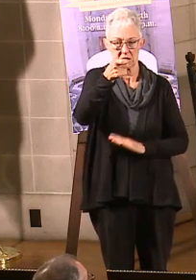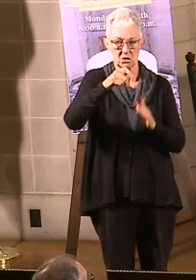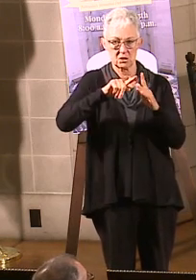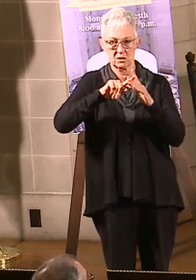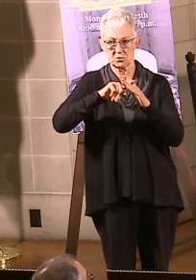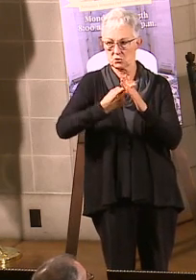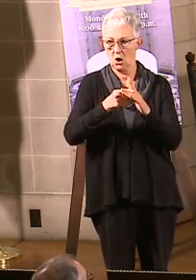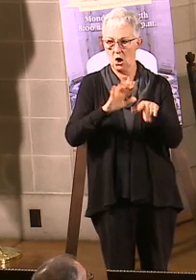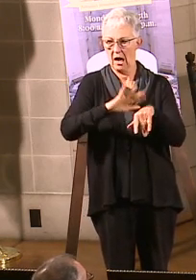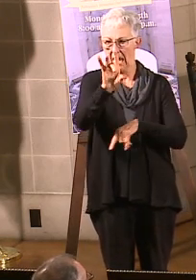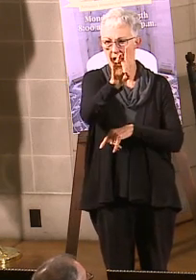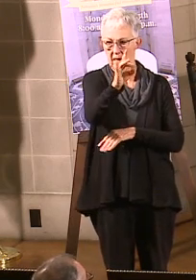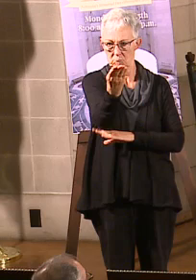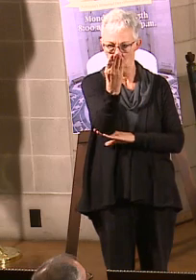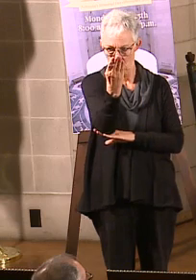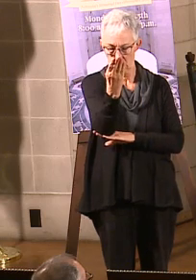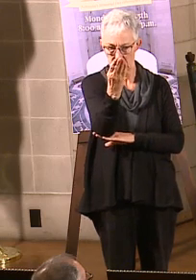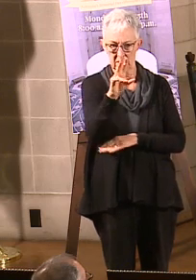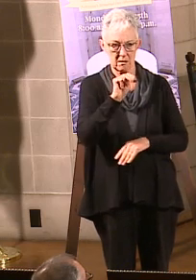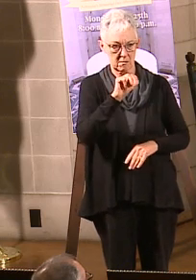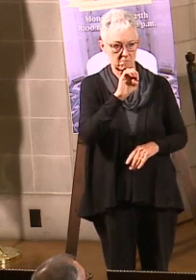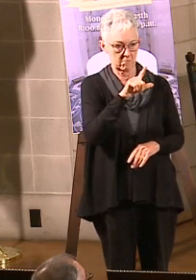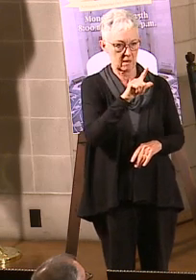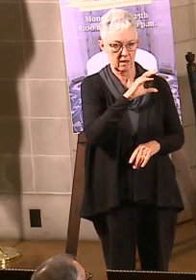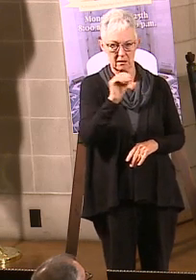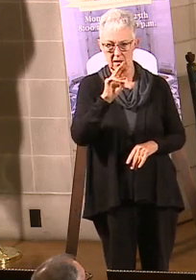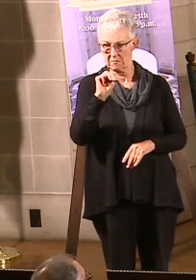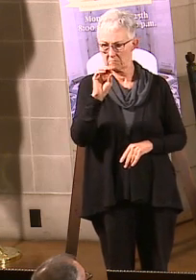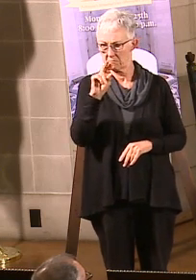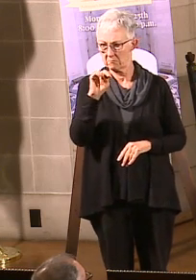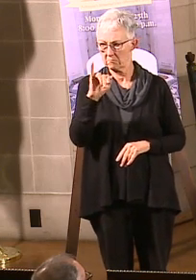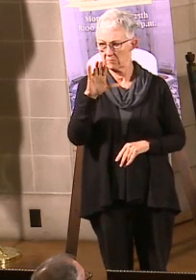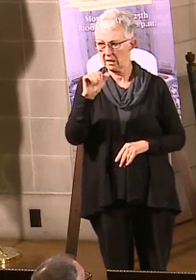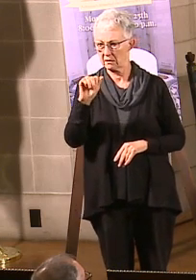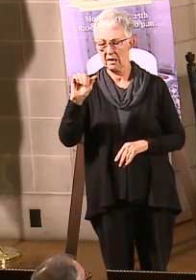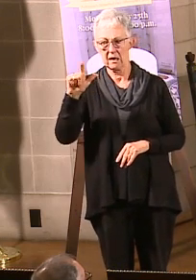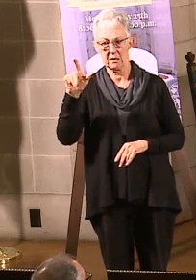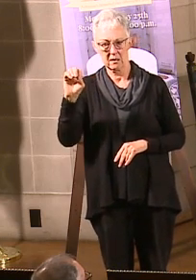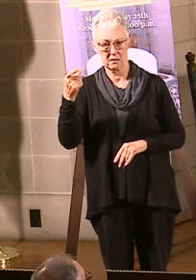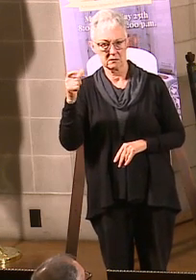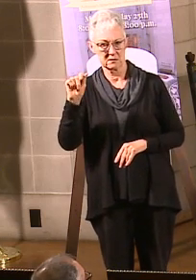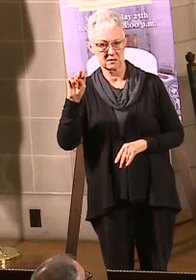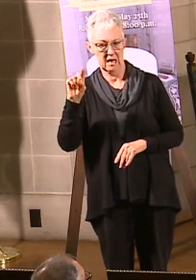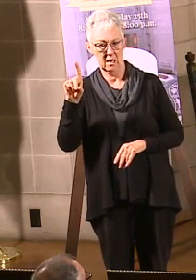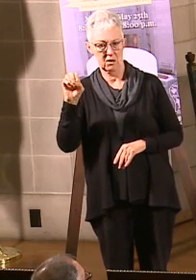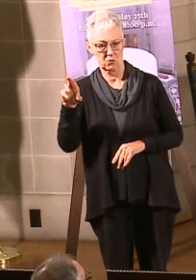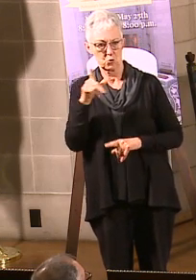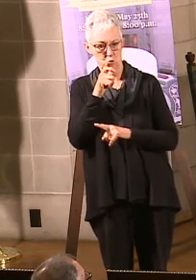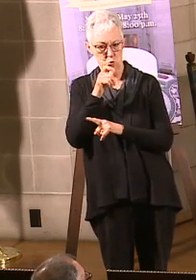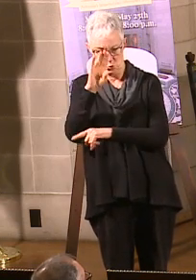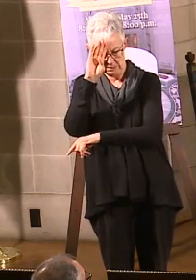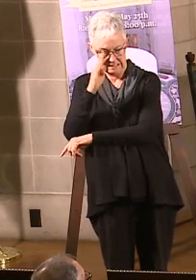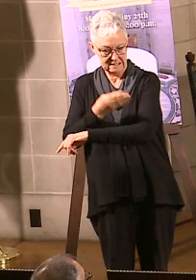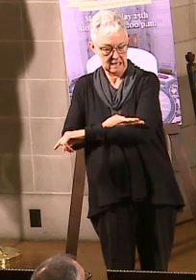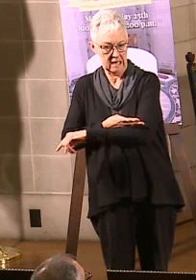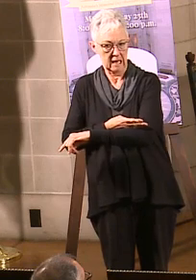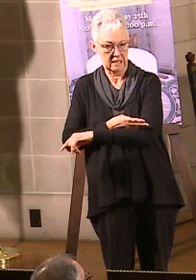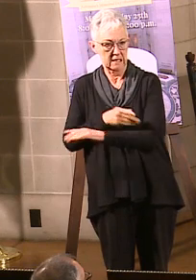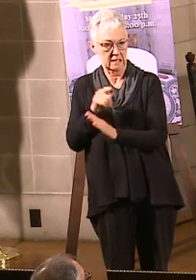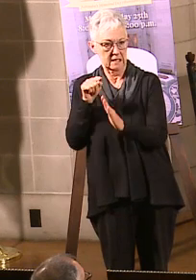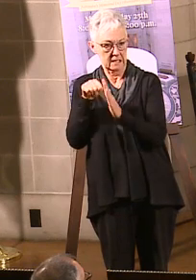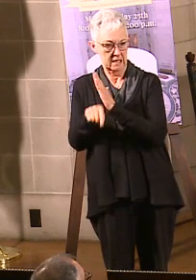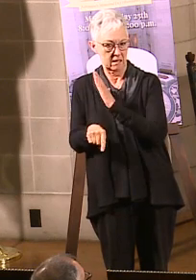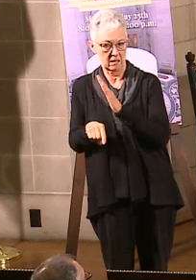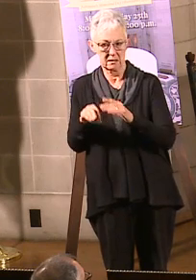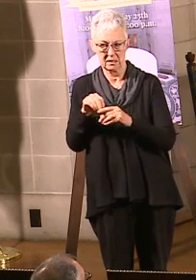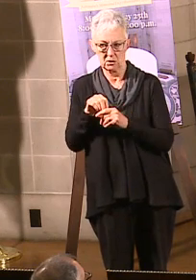Mel and Monica Alexander, whose son Matthew was killed in action on May 6, 2007, have agreed